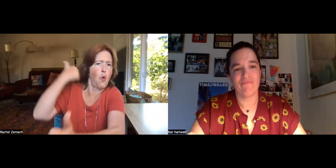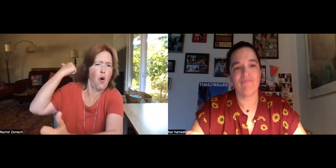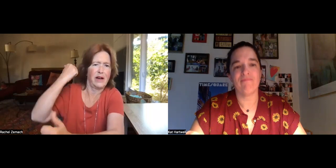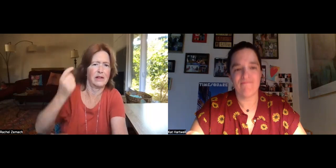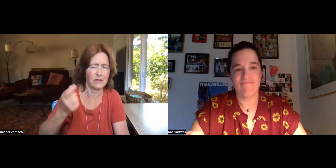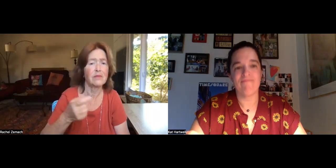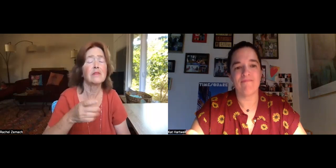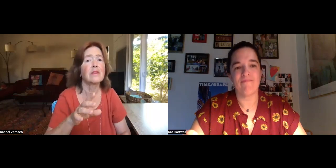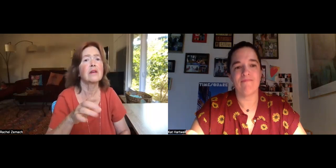for